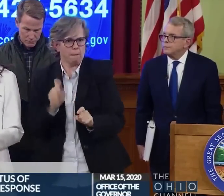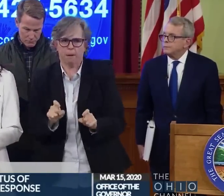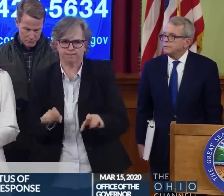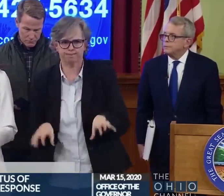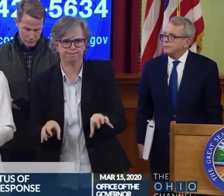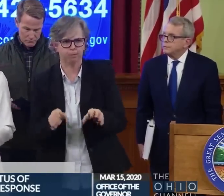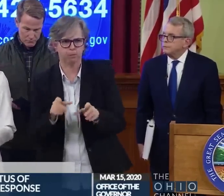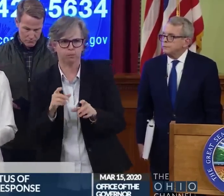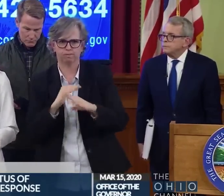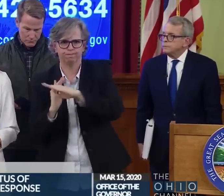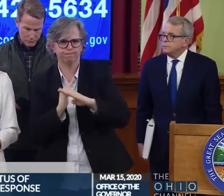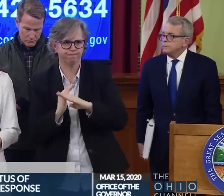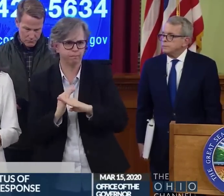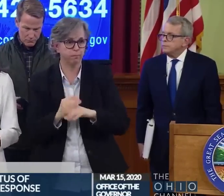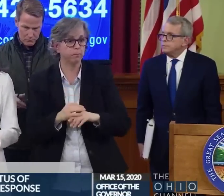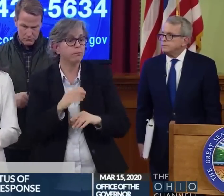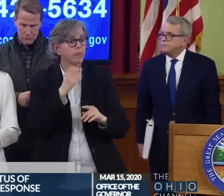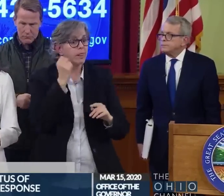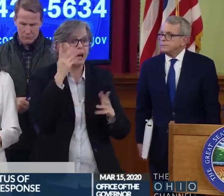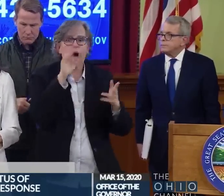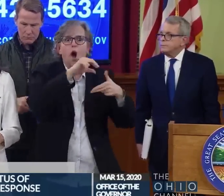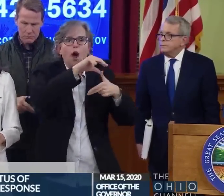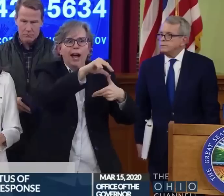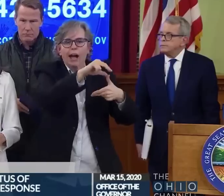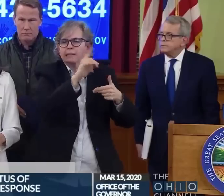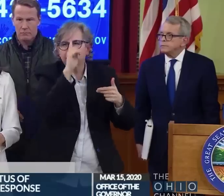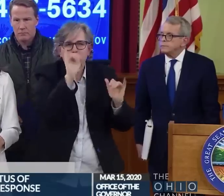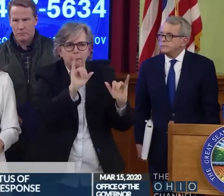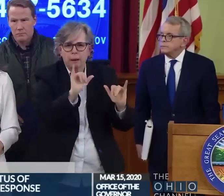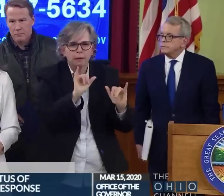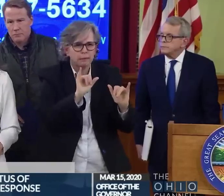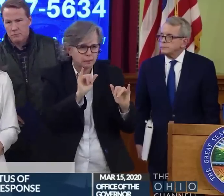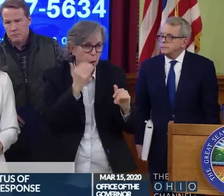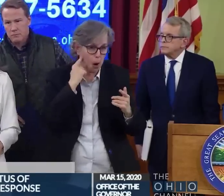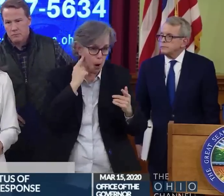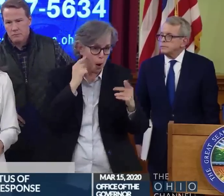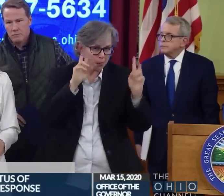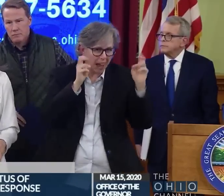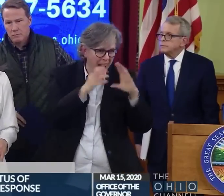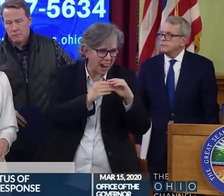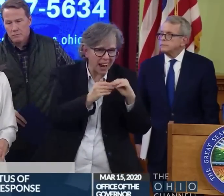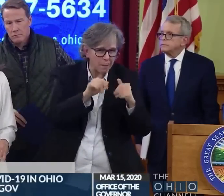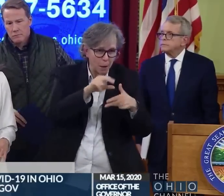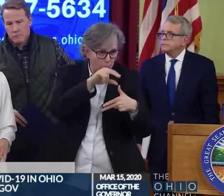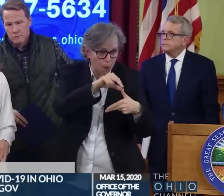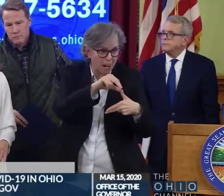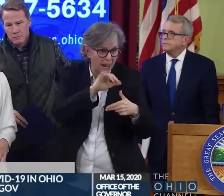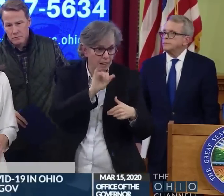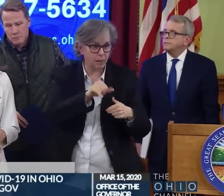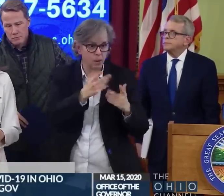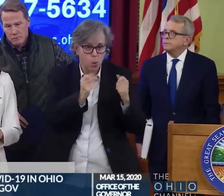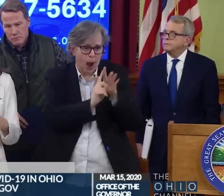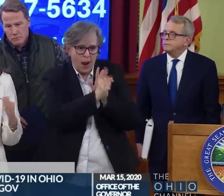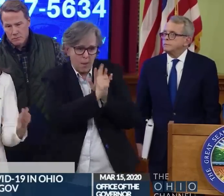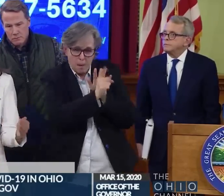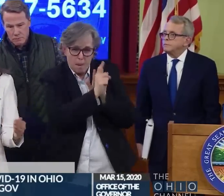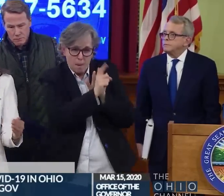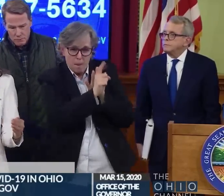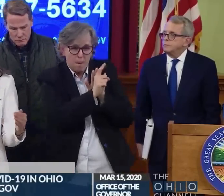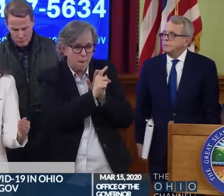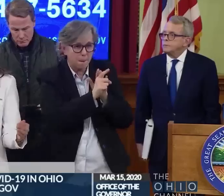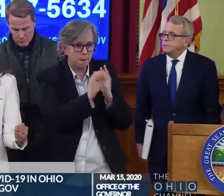It is a lot like a hurricane. I've said this before as well. You want to evacuate and make your moves, and if you're